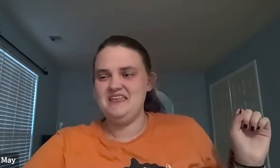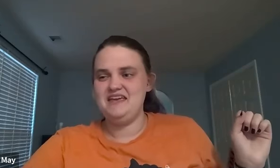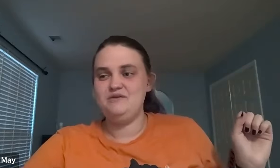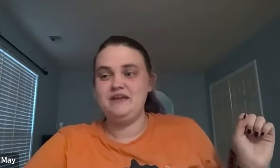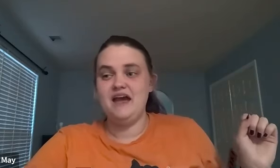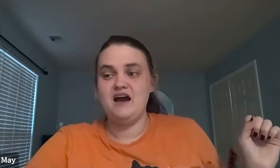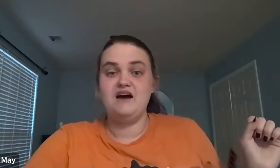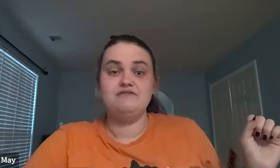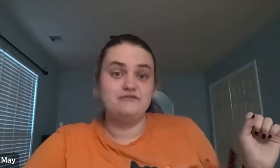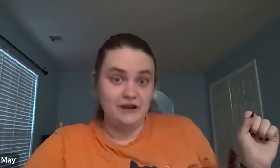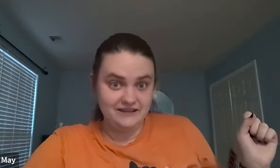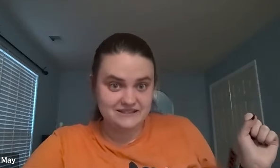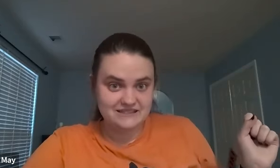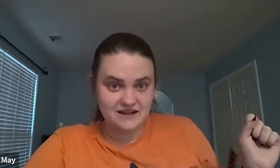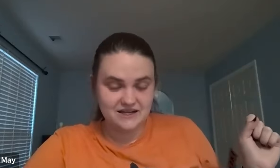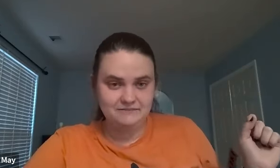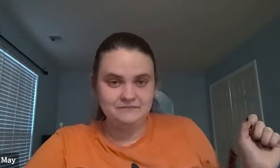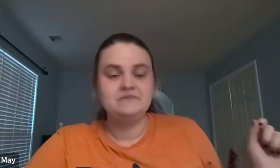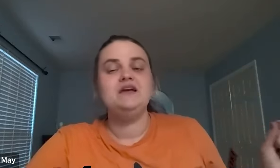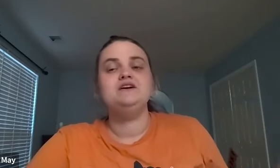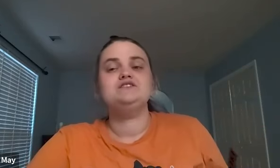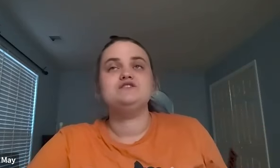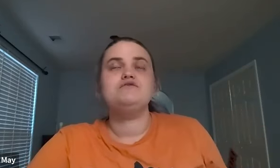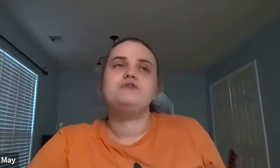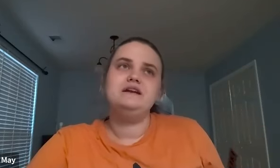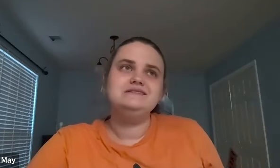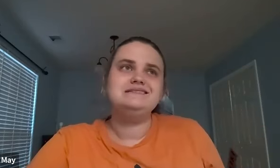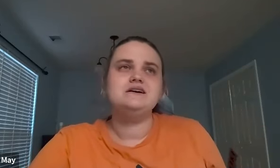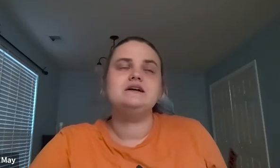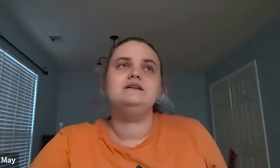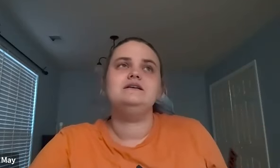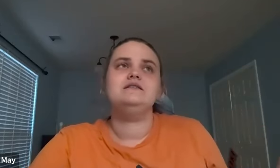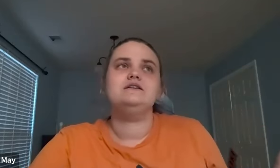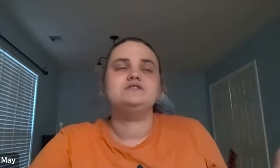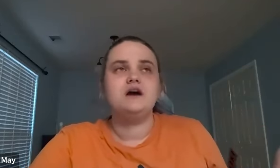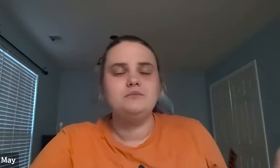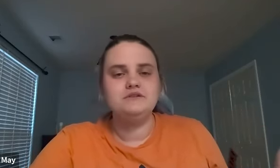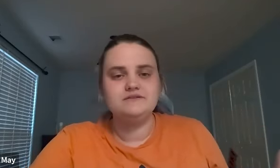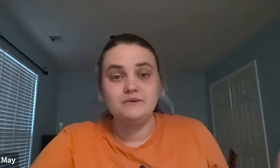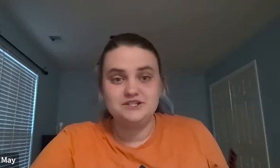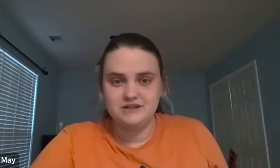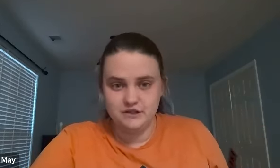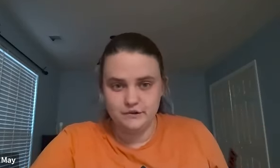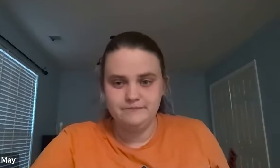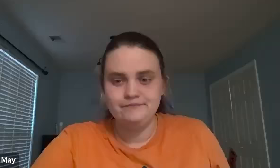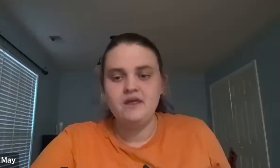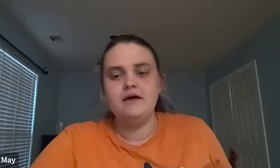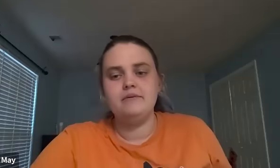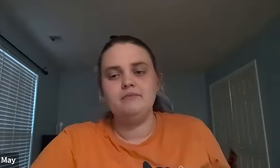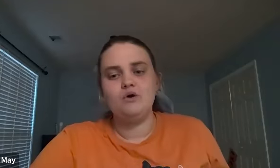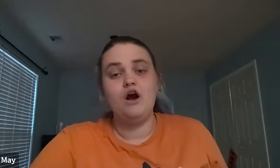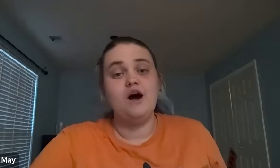Then we have Frankenstein. So Frankenstein, there's a couple of different ways you can do it. The more common